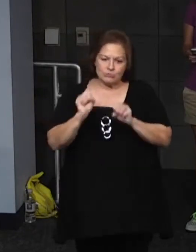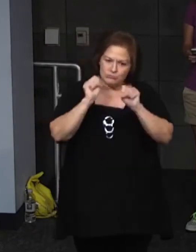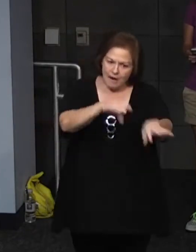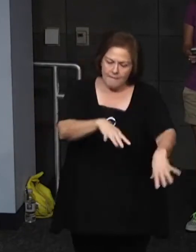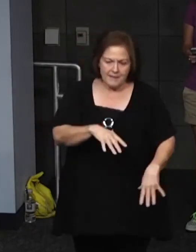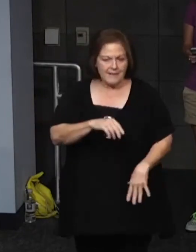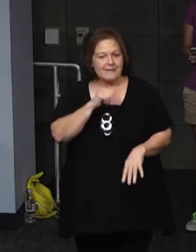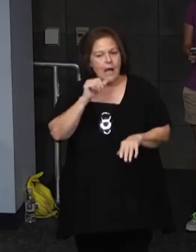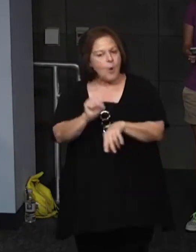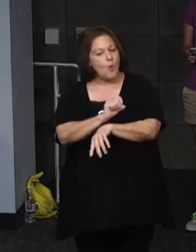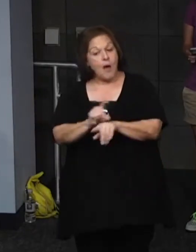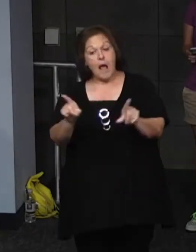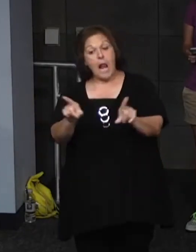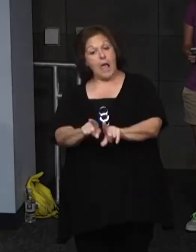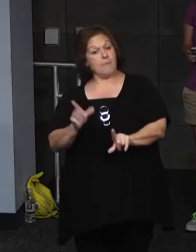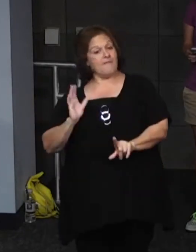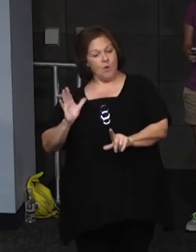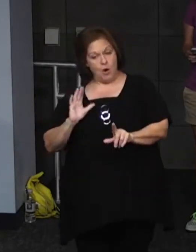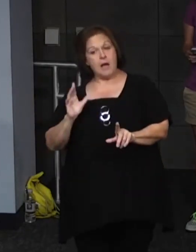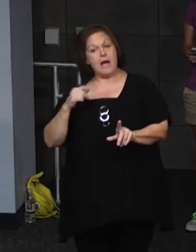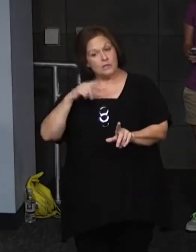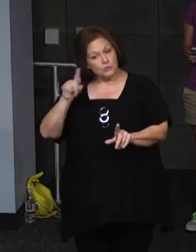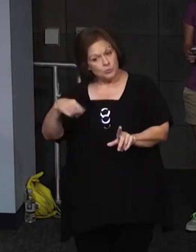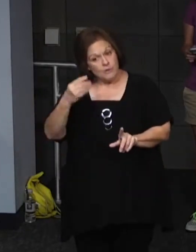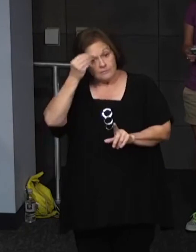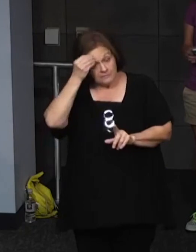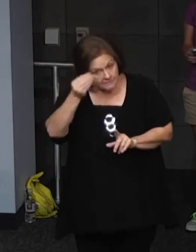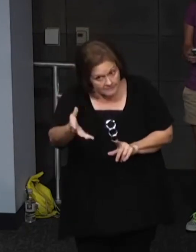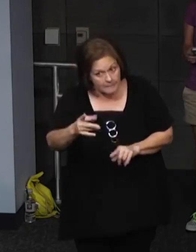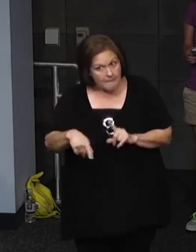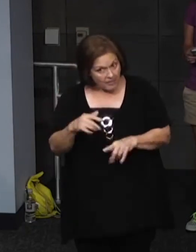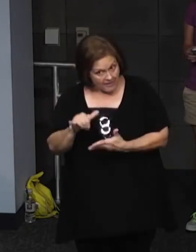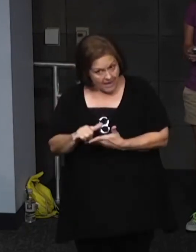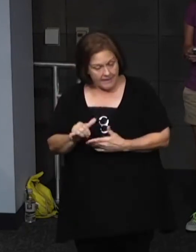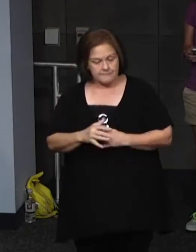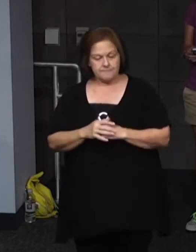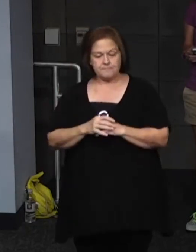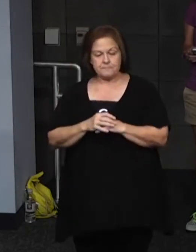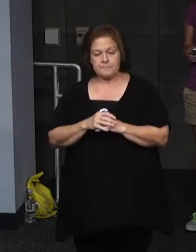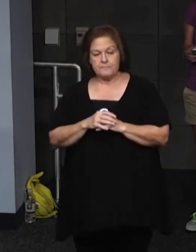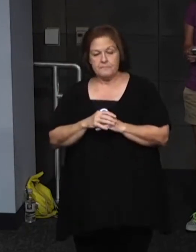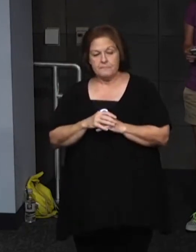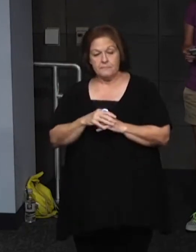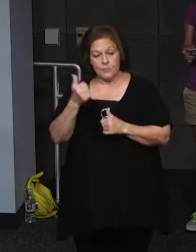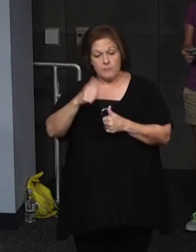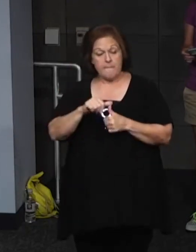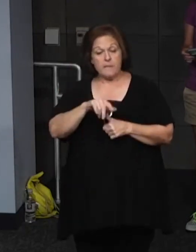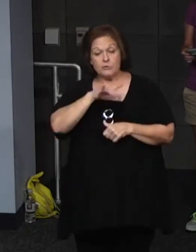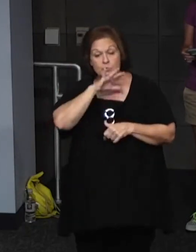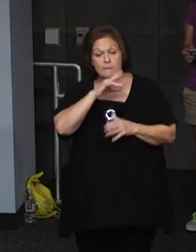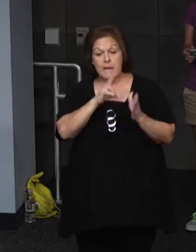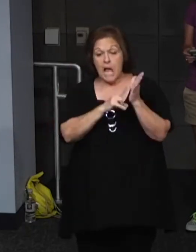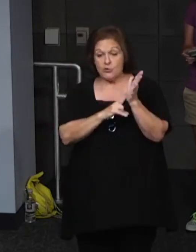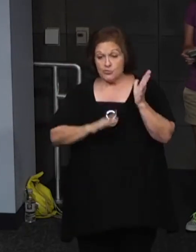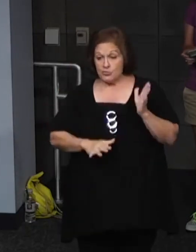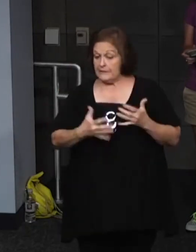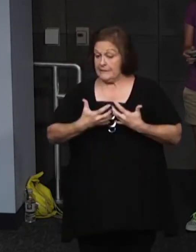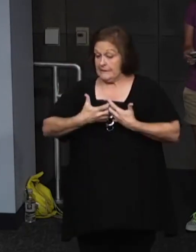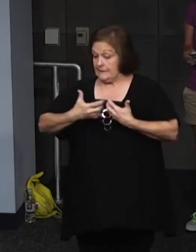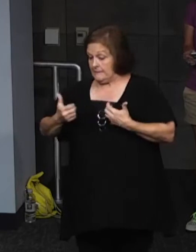efficiently as it was before. So I want to put that out there and manage expectations on that. Remember, the debris contract is